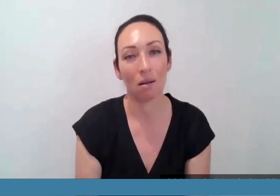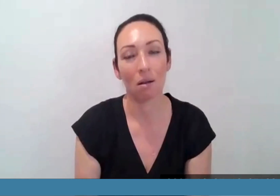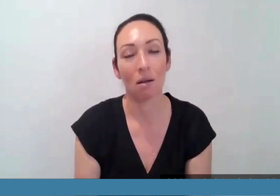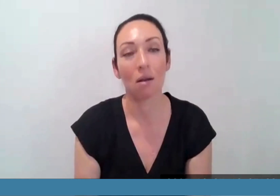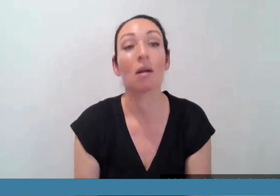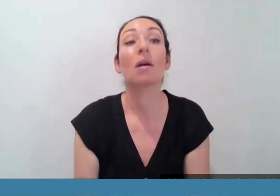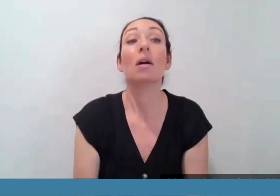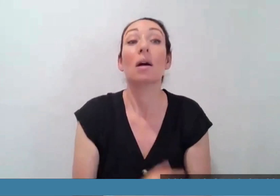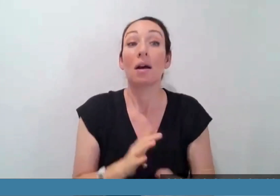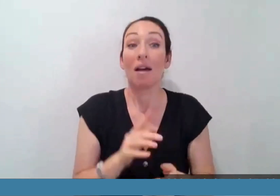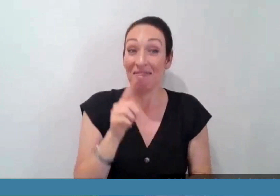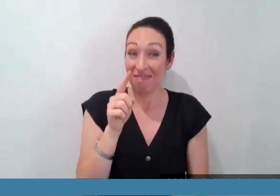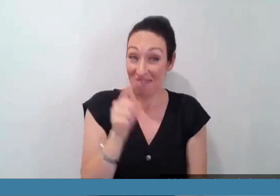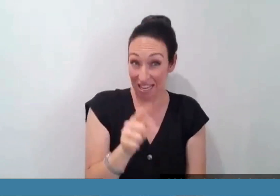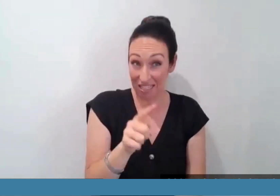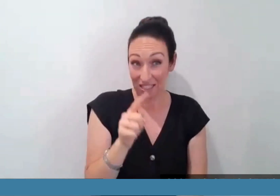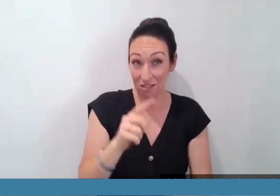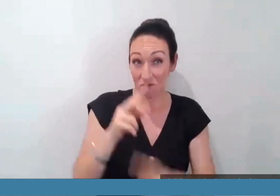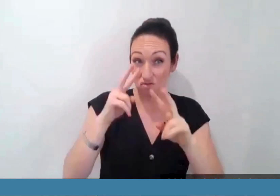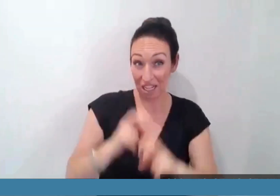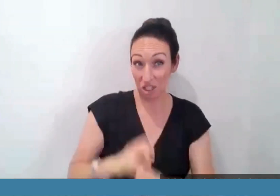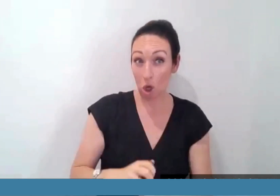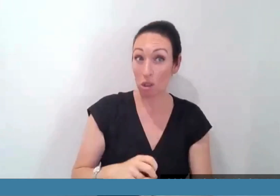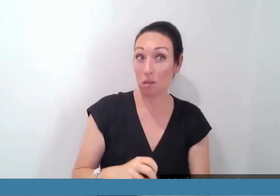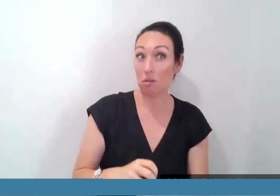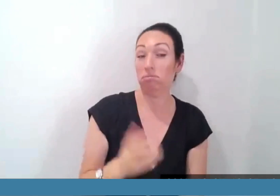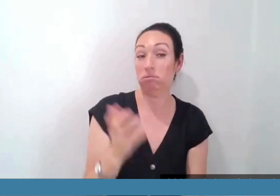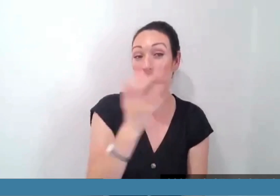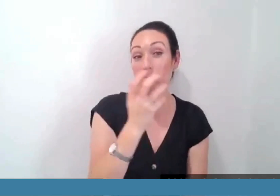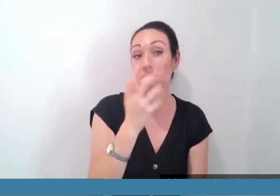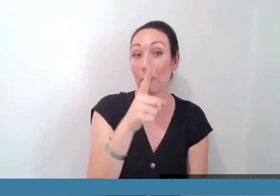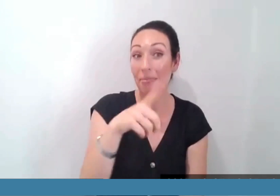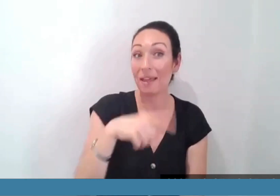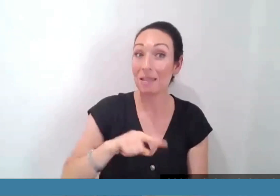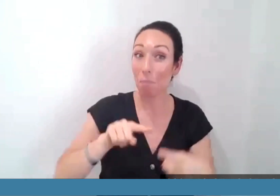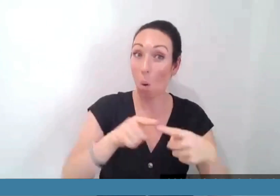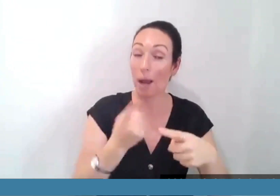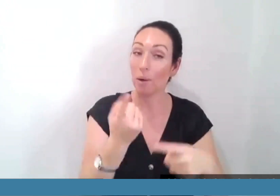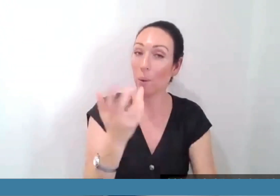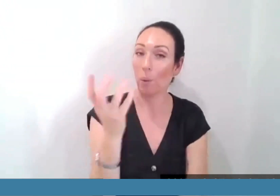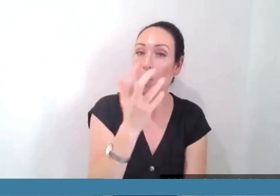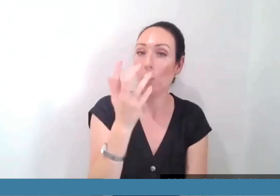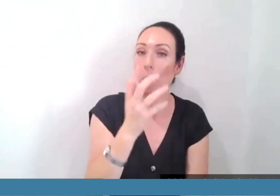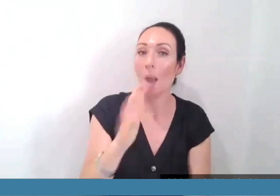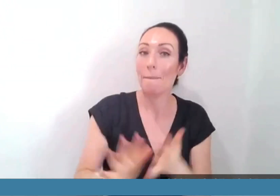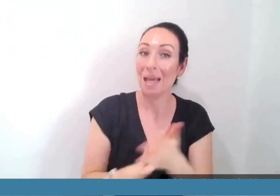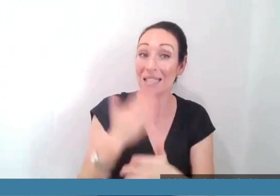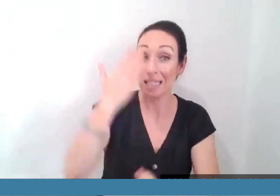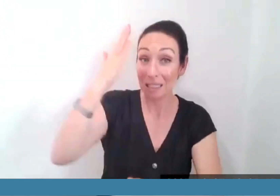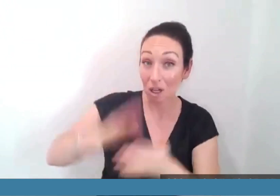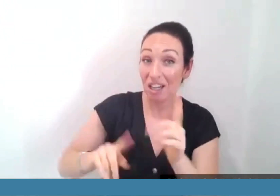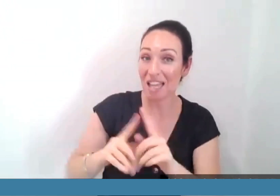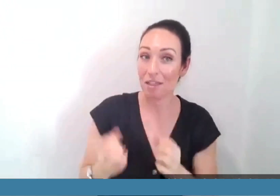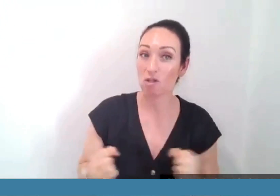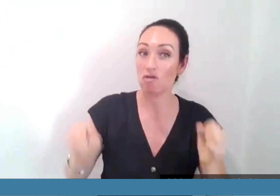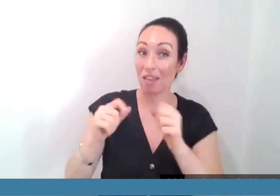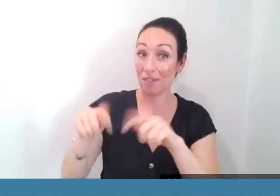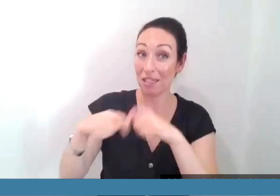This is a really important point, as the experience and strength of the team will be assessed, and teams that do not